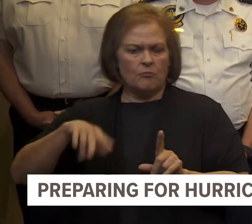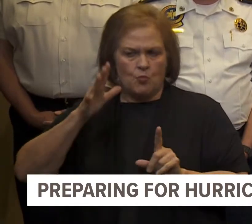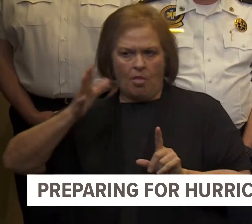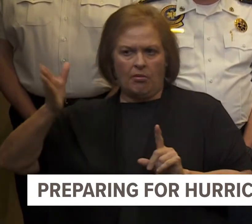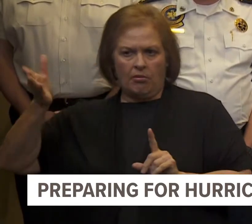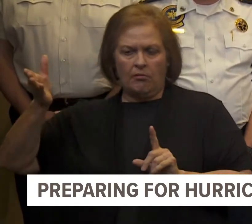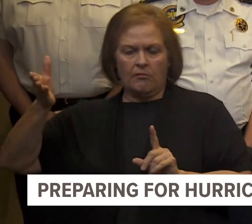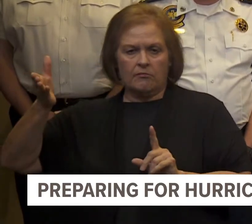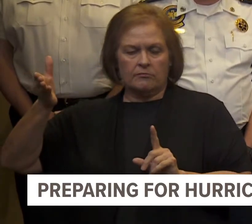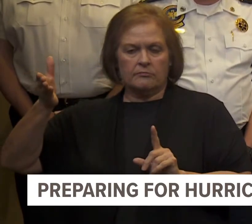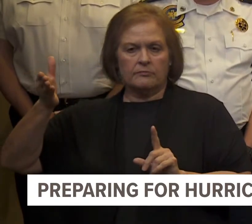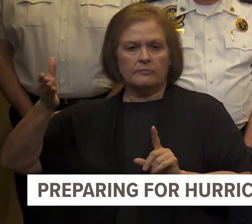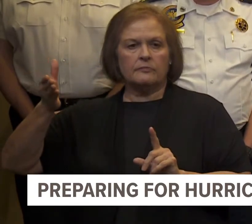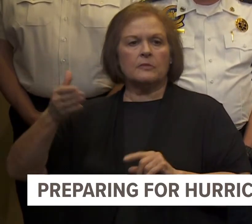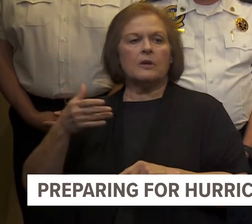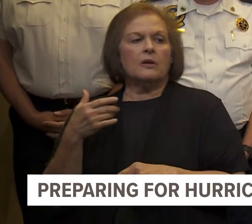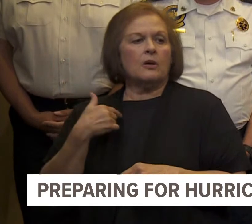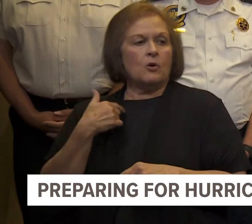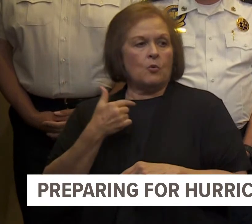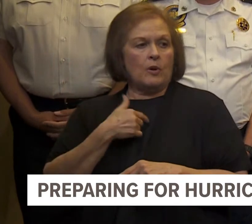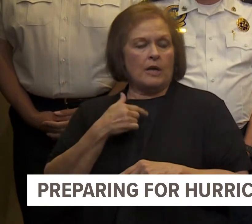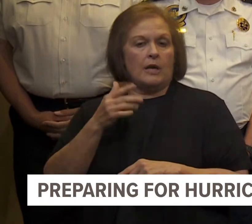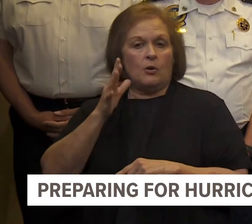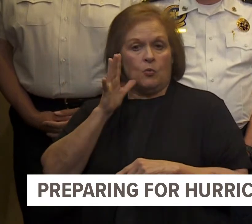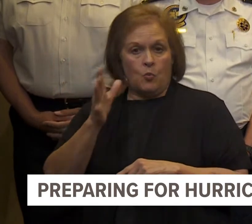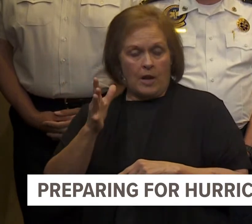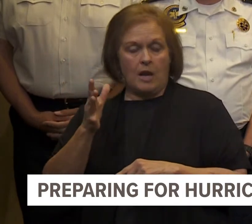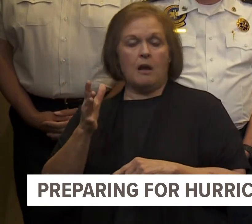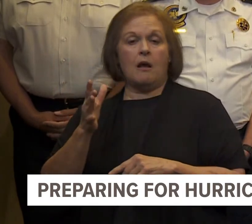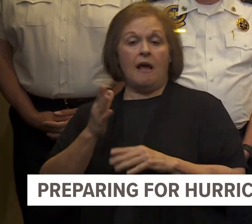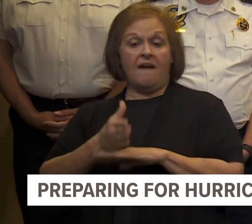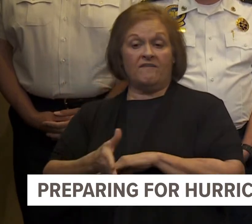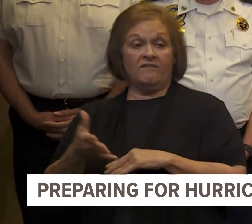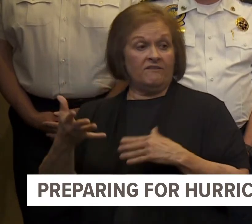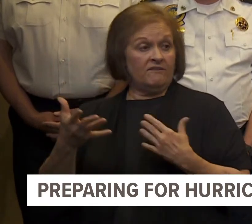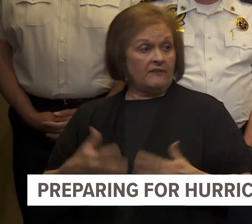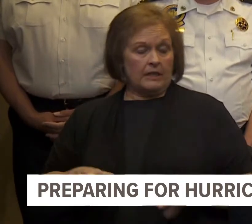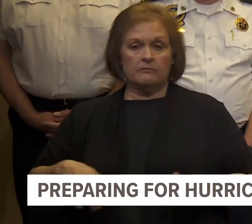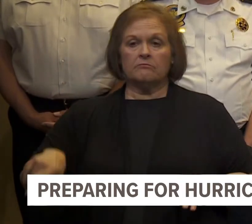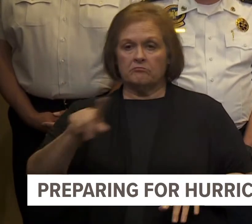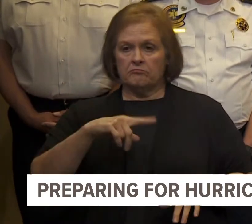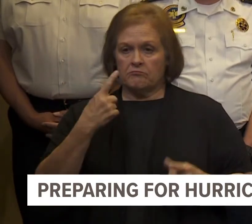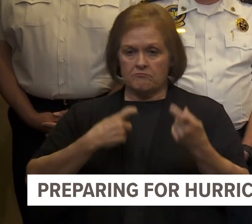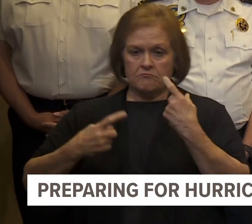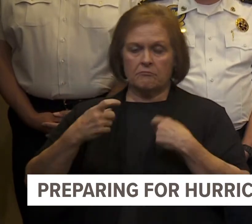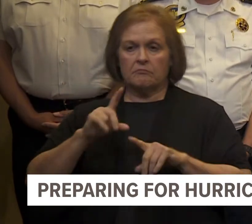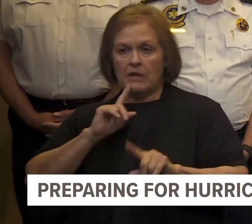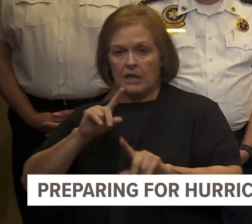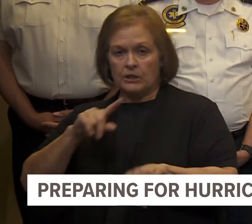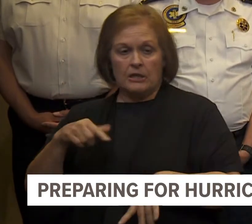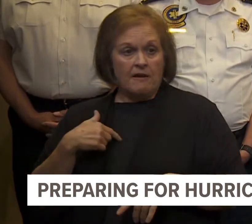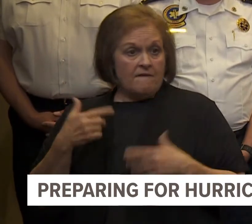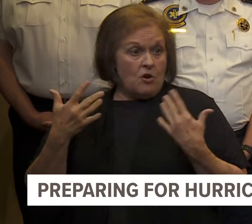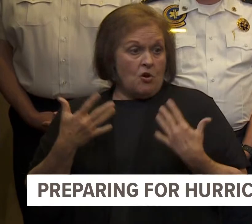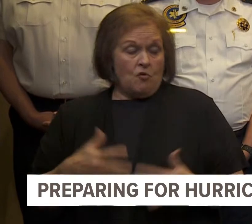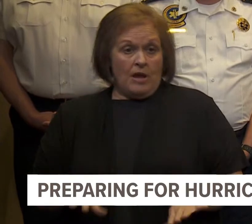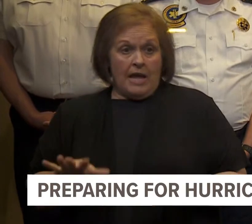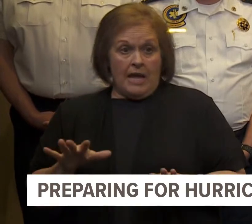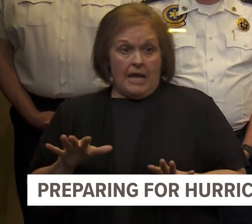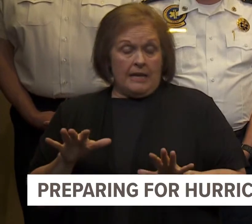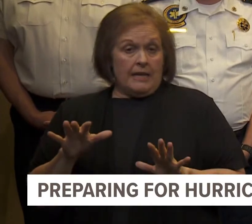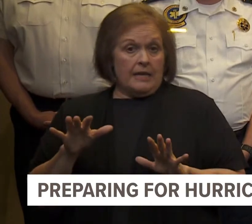well as partners. We will come back, go to Q&A, but I tell you, I've listened to over